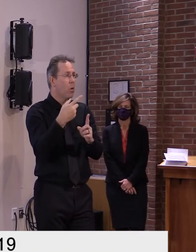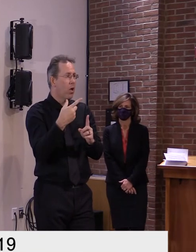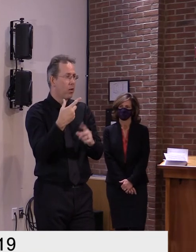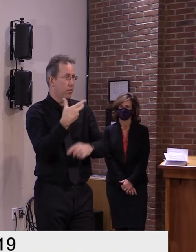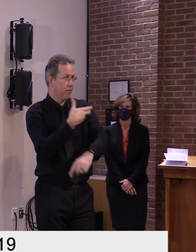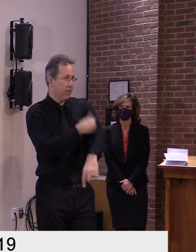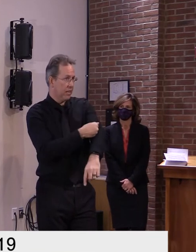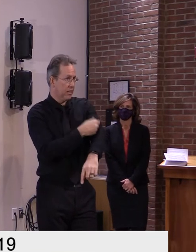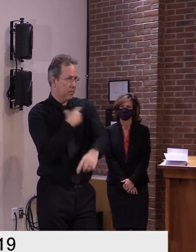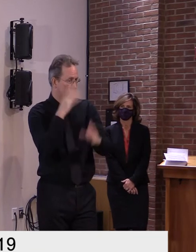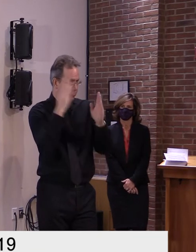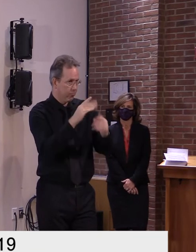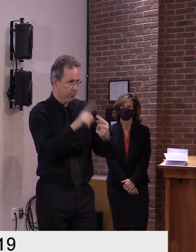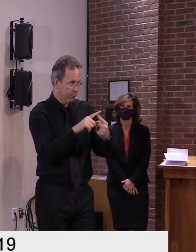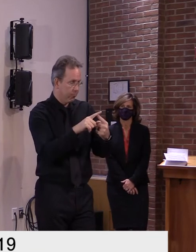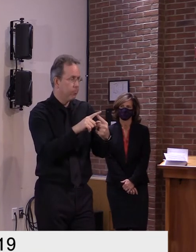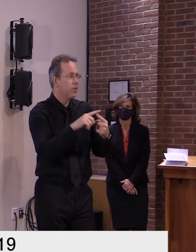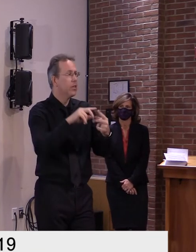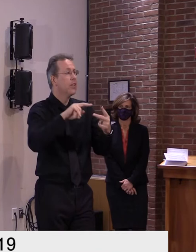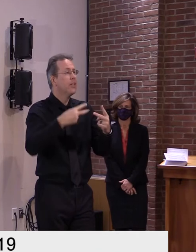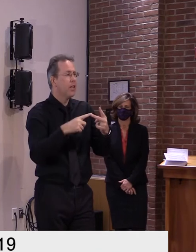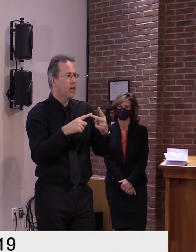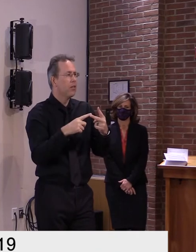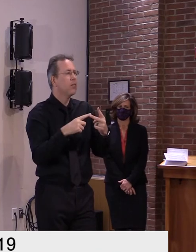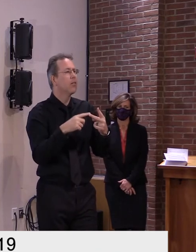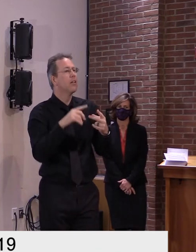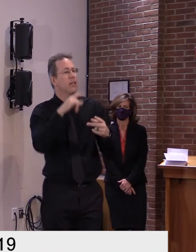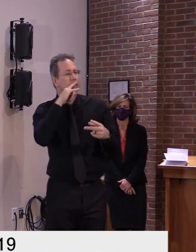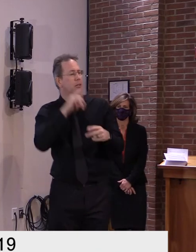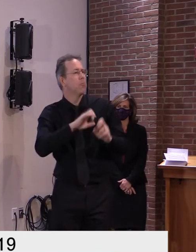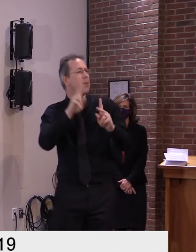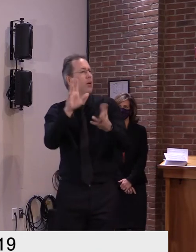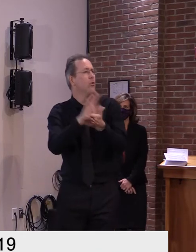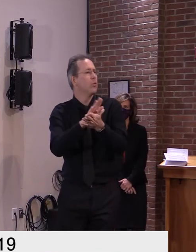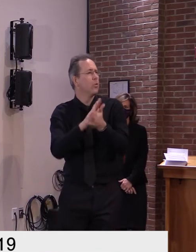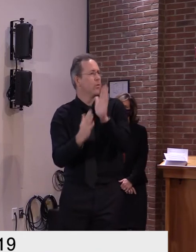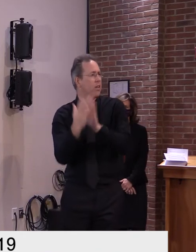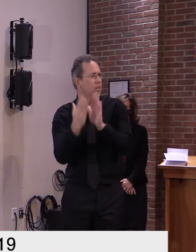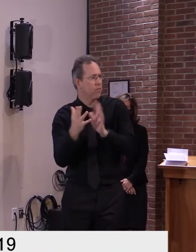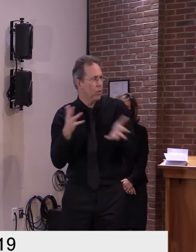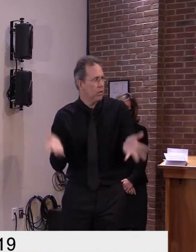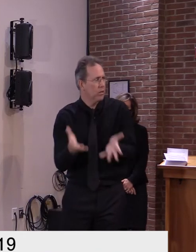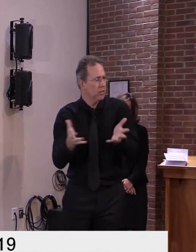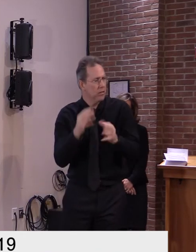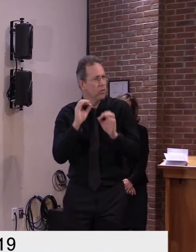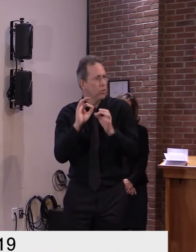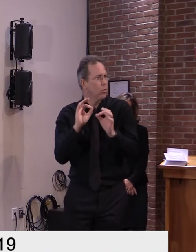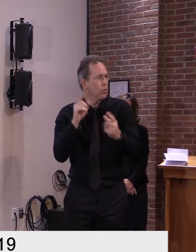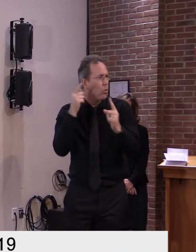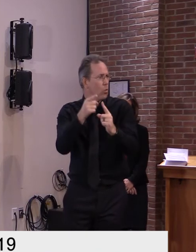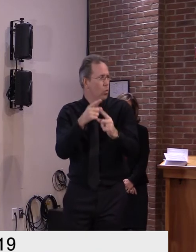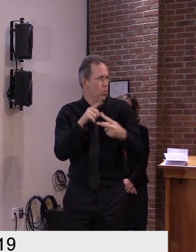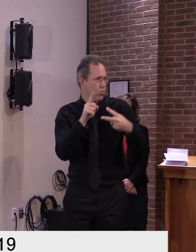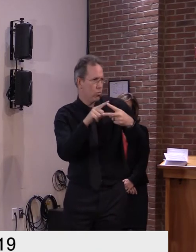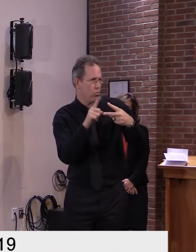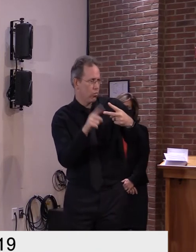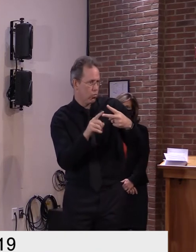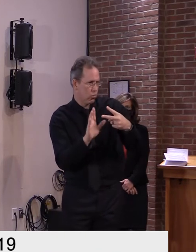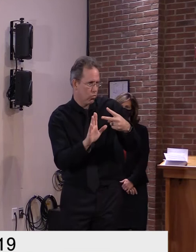important to kids, their emotional well-being, as well as to adults. So we're working our way towards